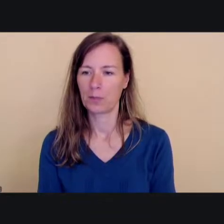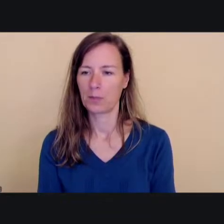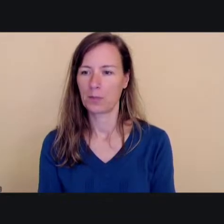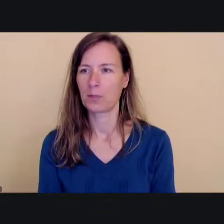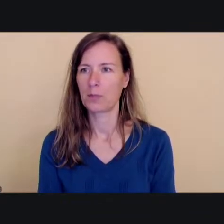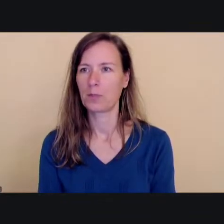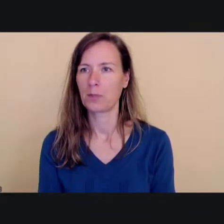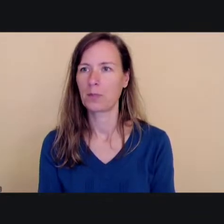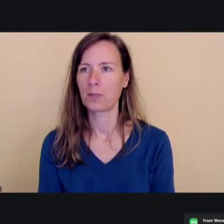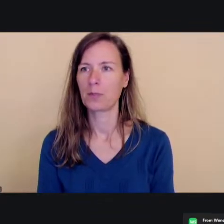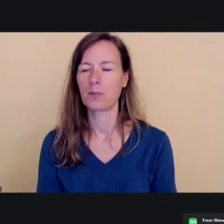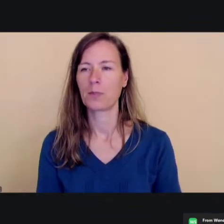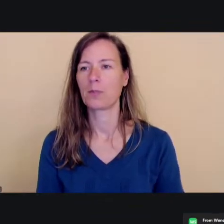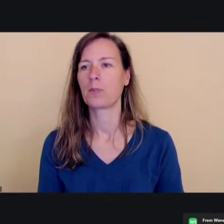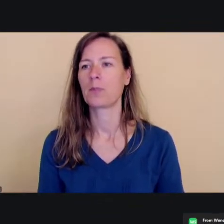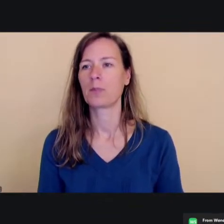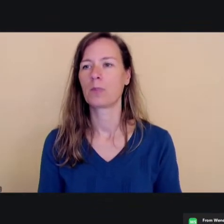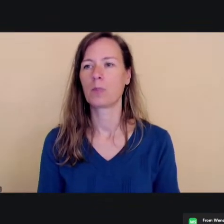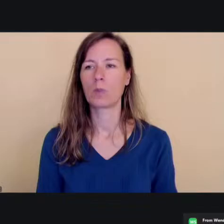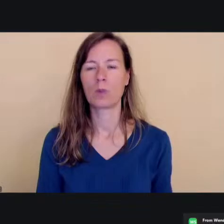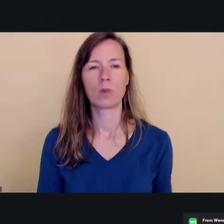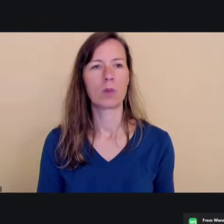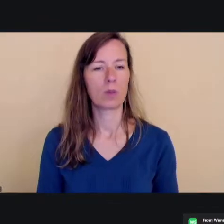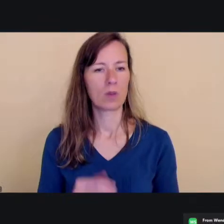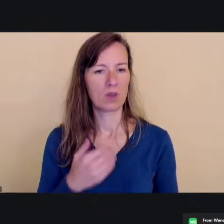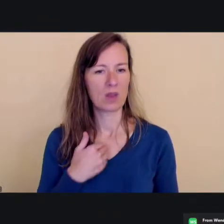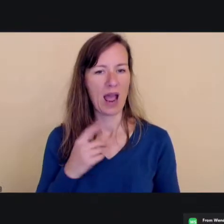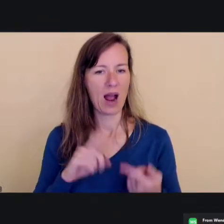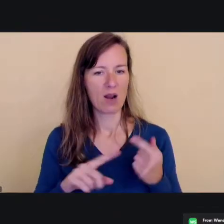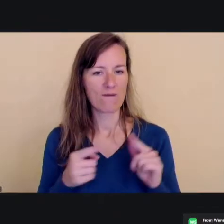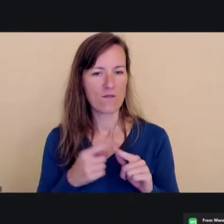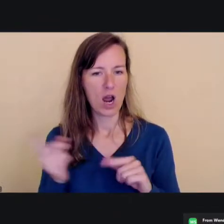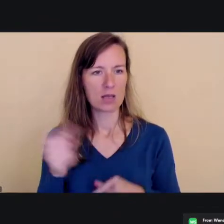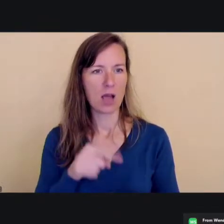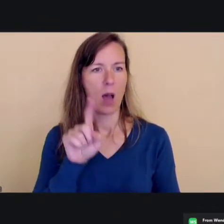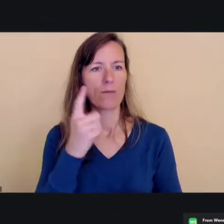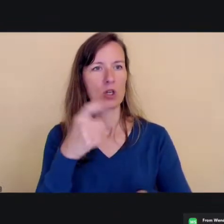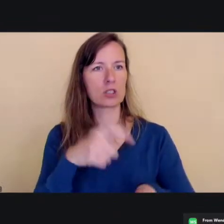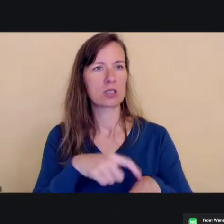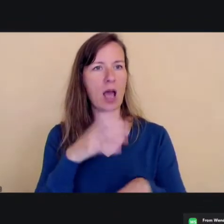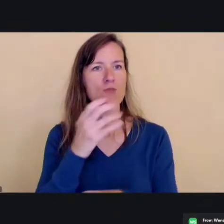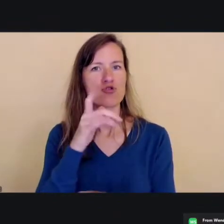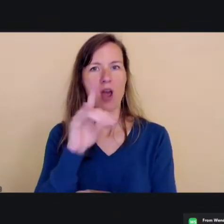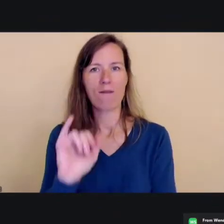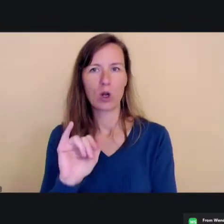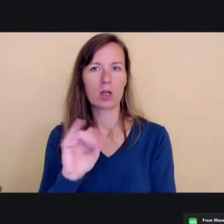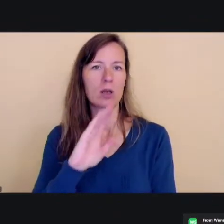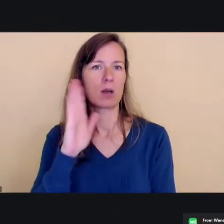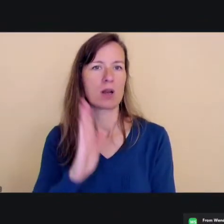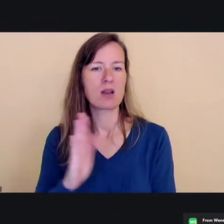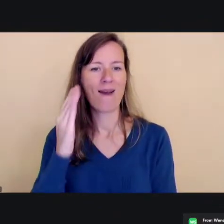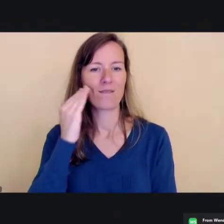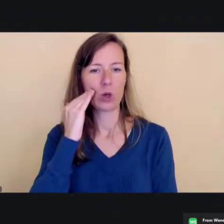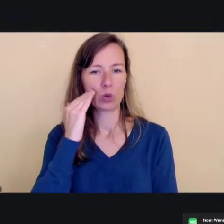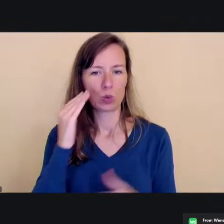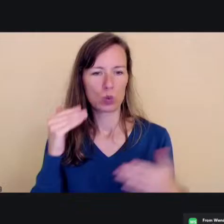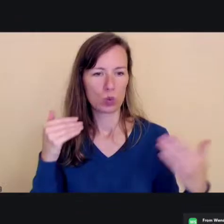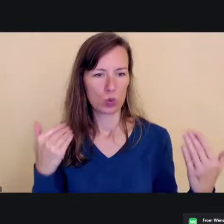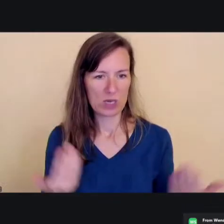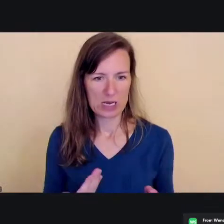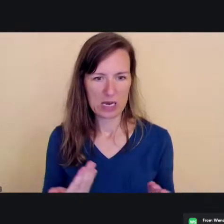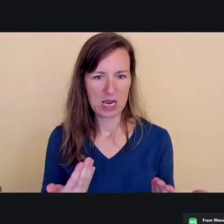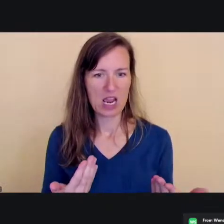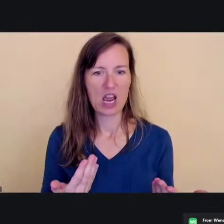for the first time to Cheverly, never knew it was here, and to see what exactly is put on here on a